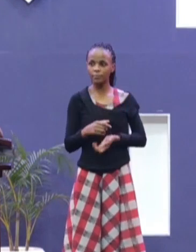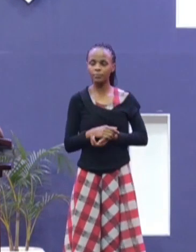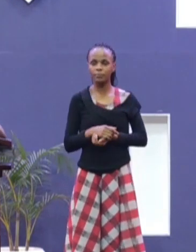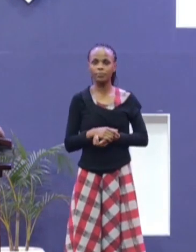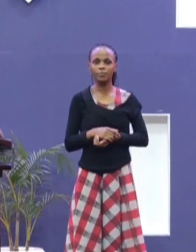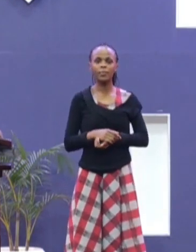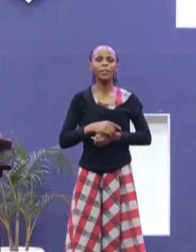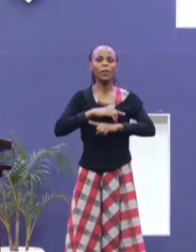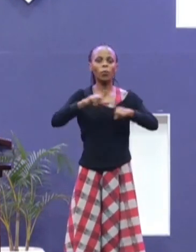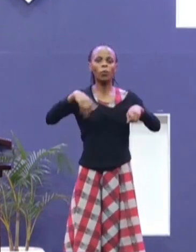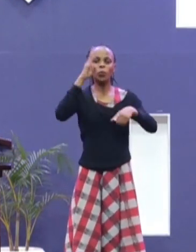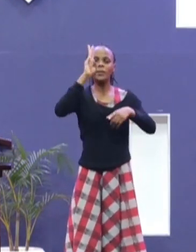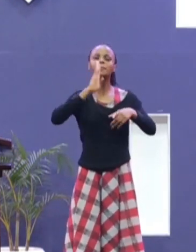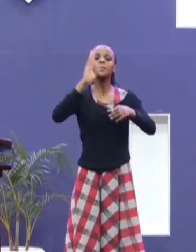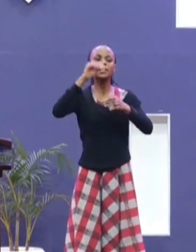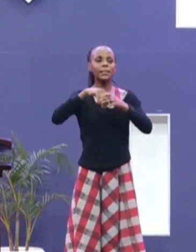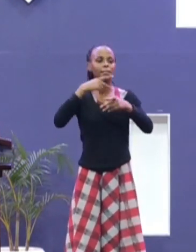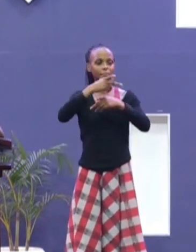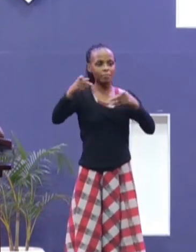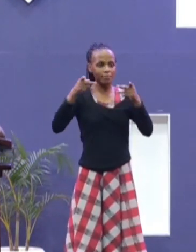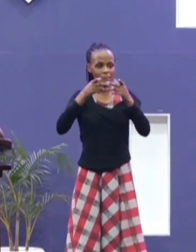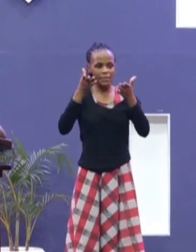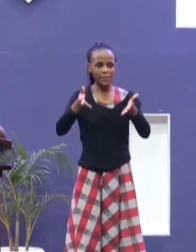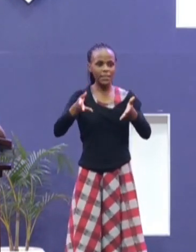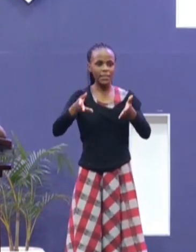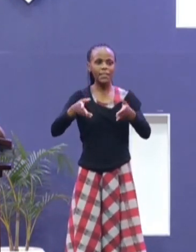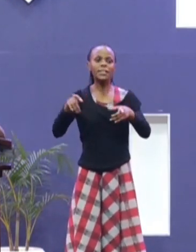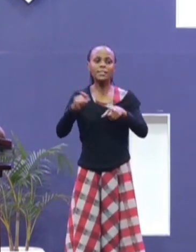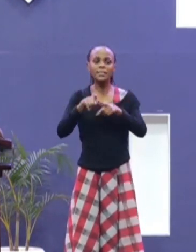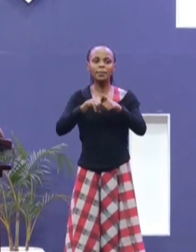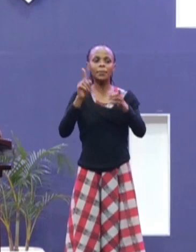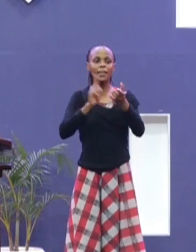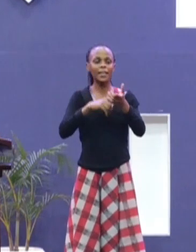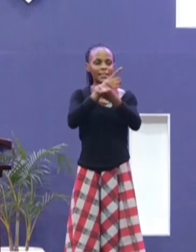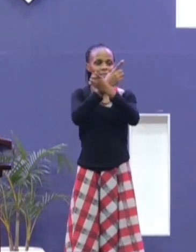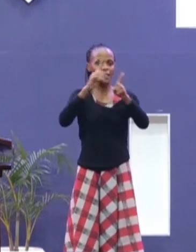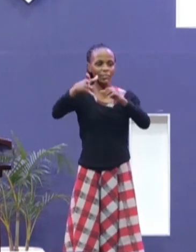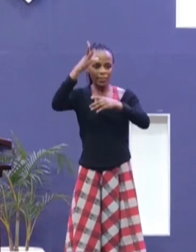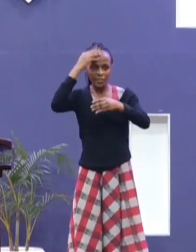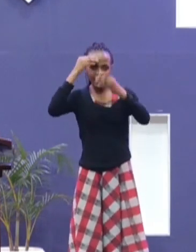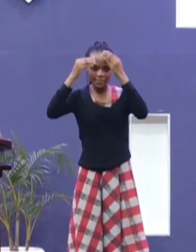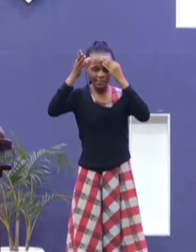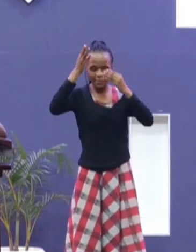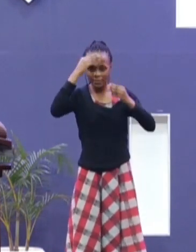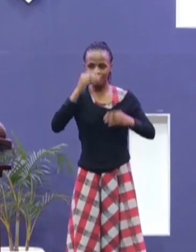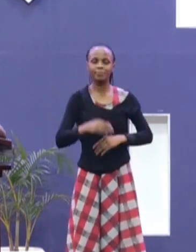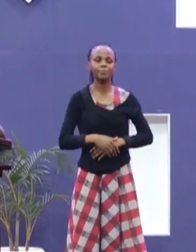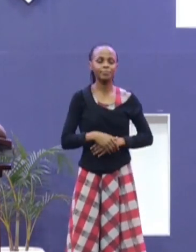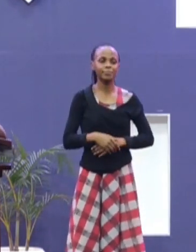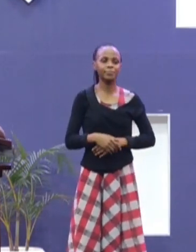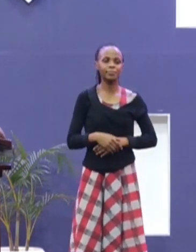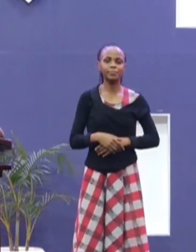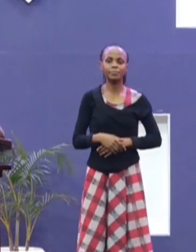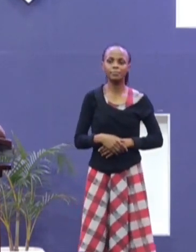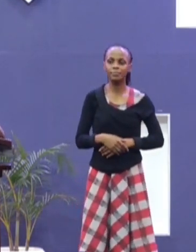will be in this place. Tujja beeranga mu kifo kino. We will have a deliverance class. Tujja kubeerayo ne class esomesa okusumululwa. We